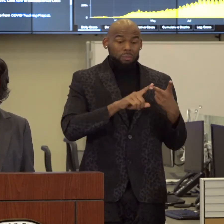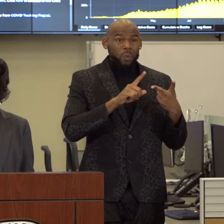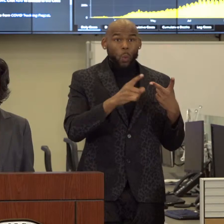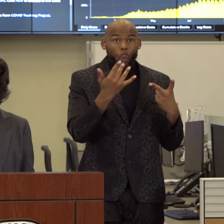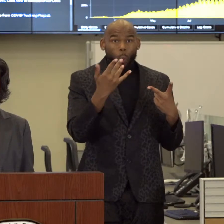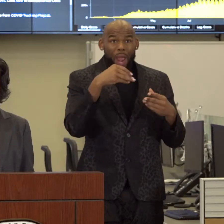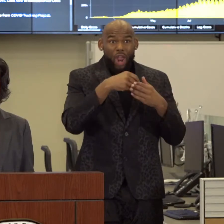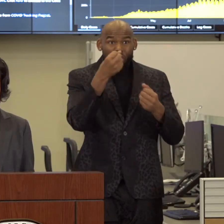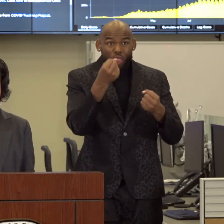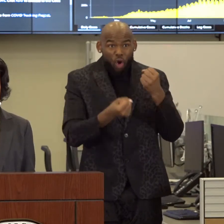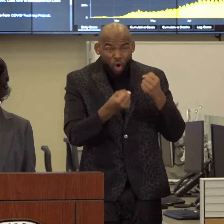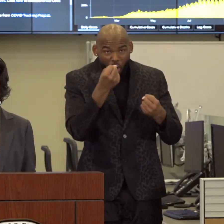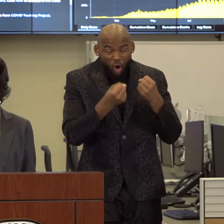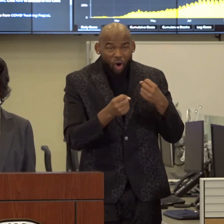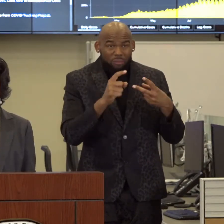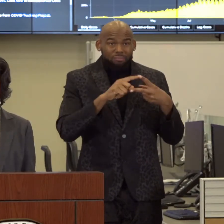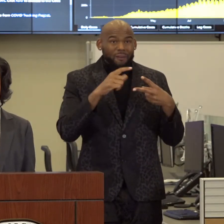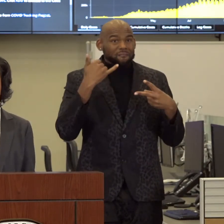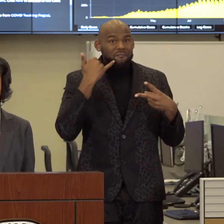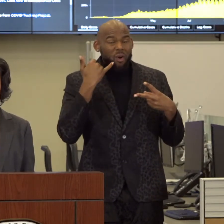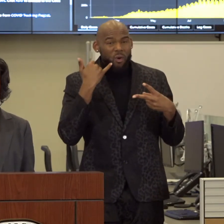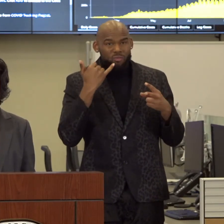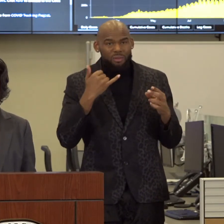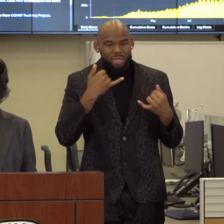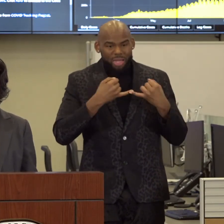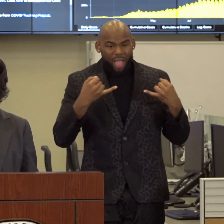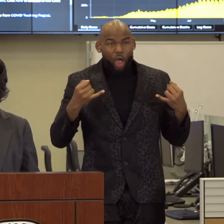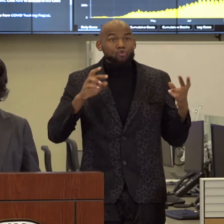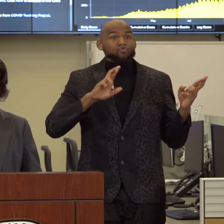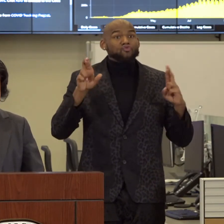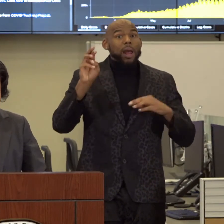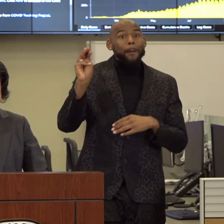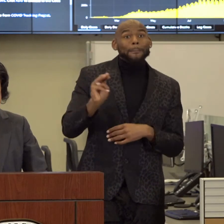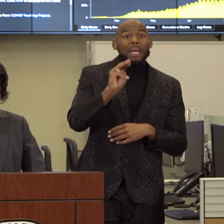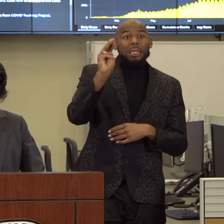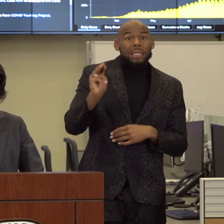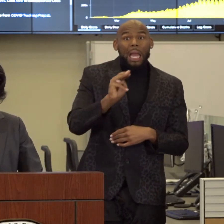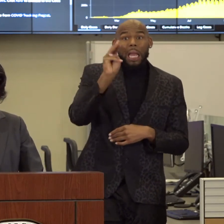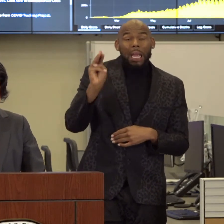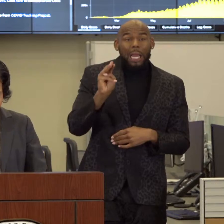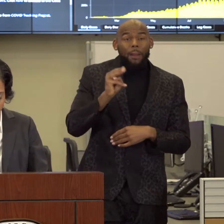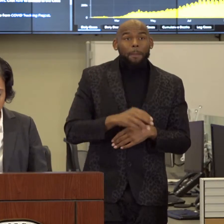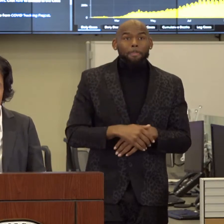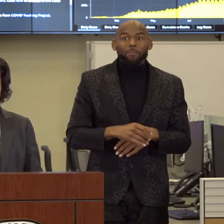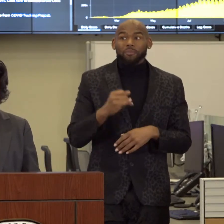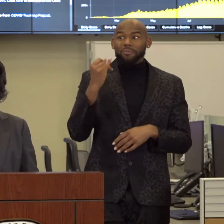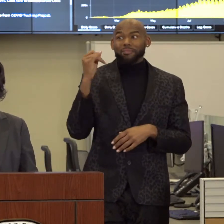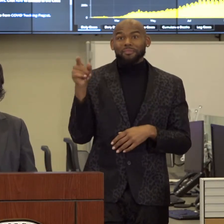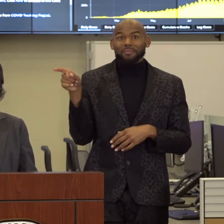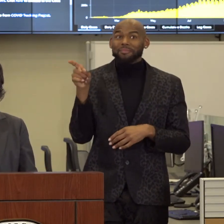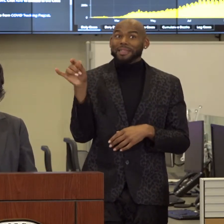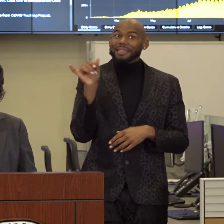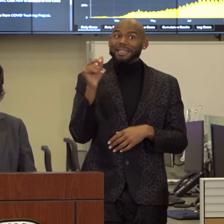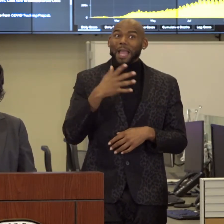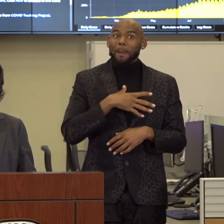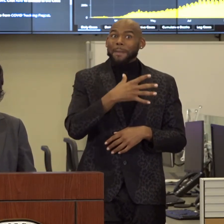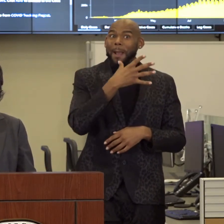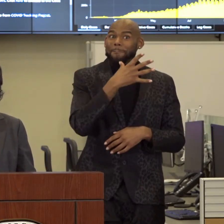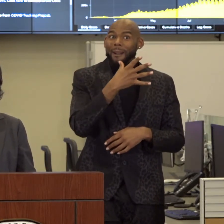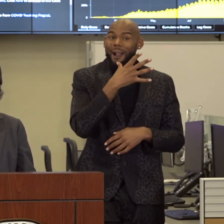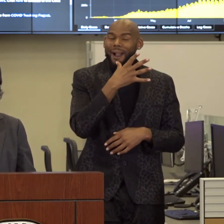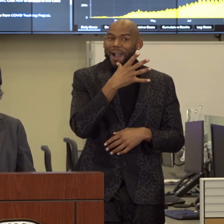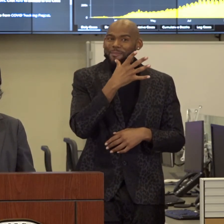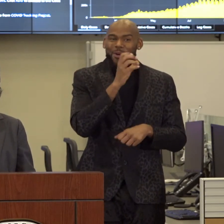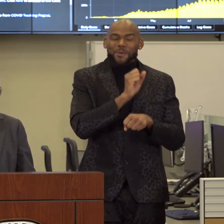And we will have that hotline ready for you beginning on Monday, because many, if they are anything like my mother, who still works a flip phone better